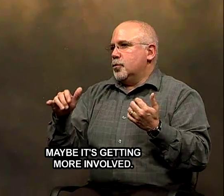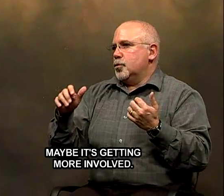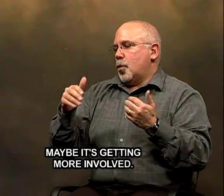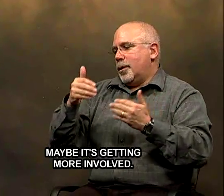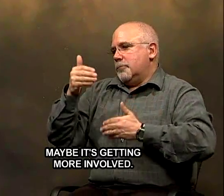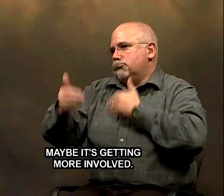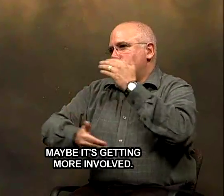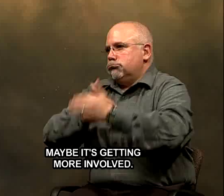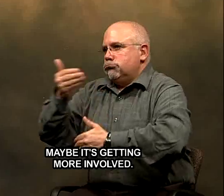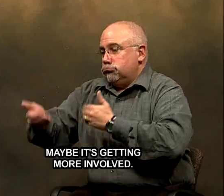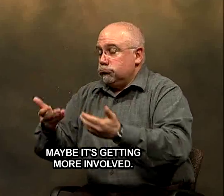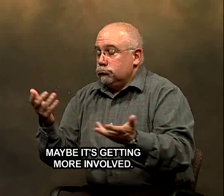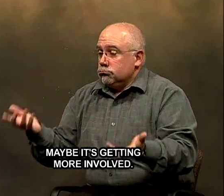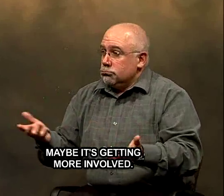Maybe it's getting more involved.